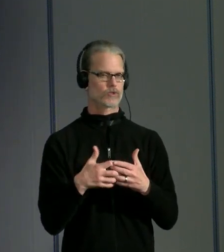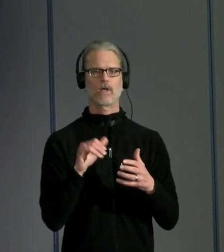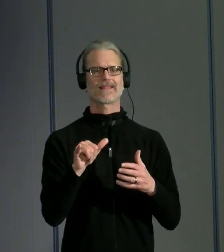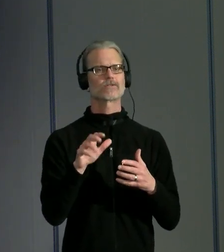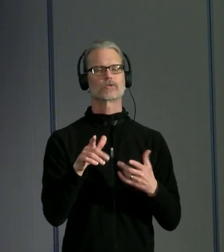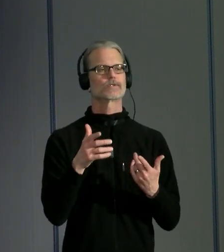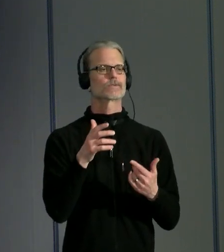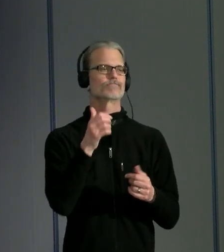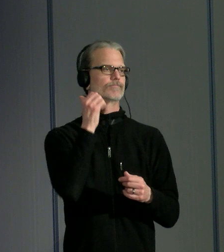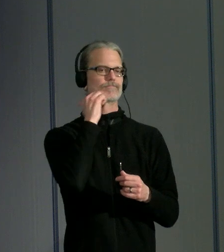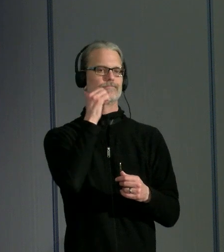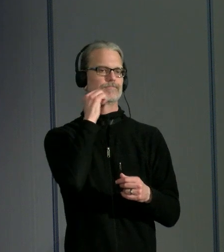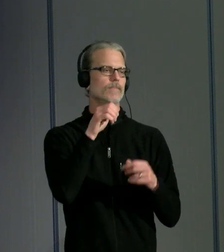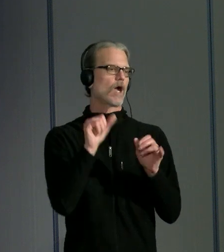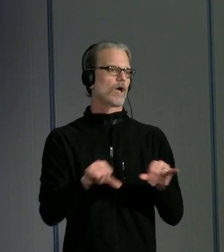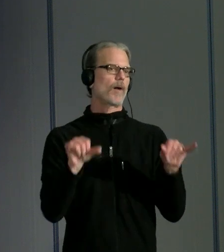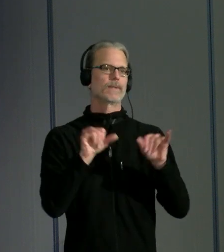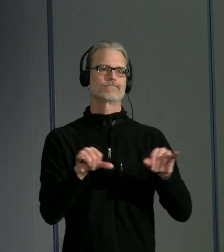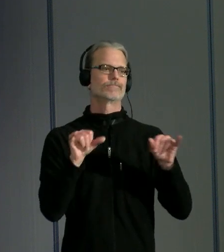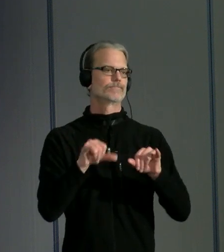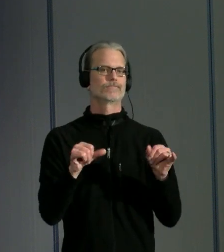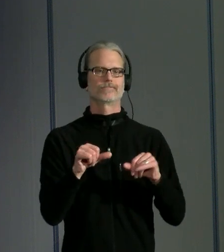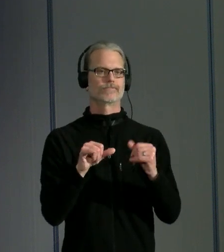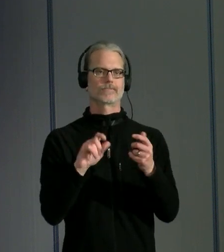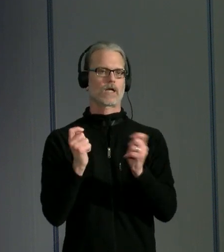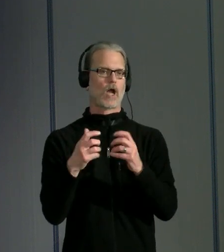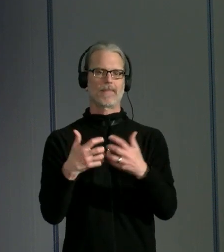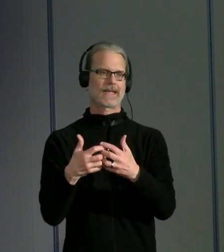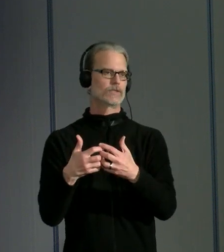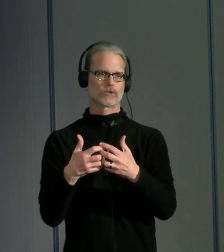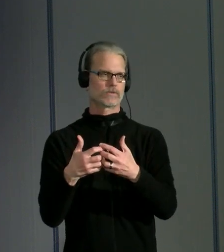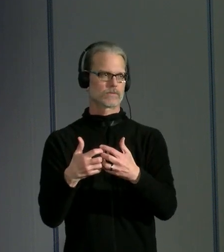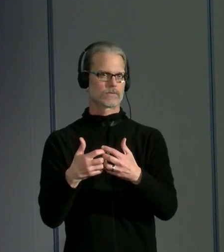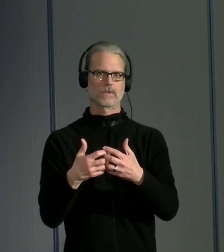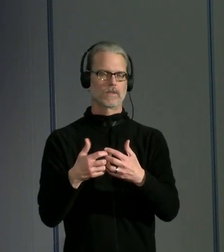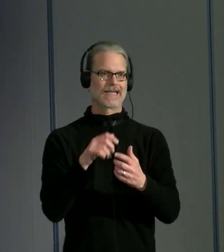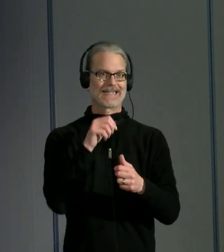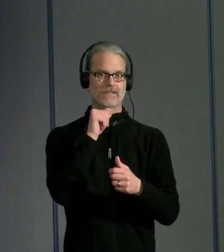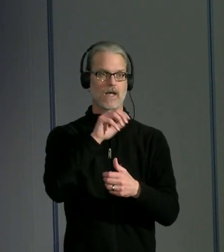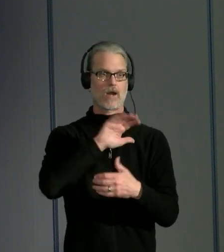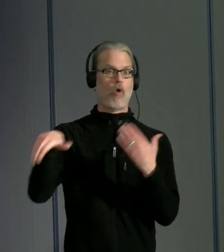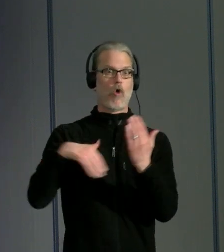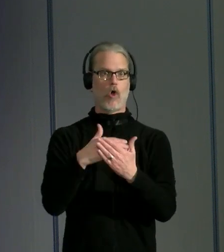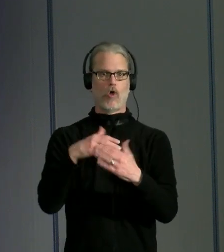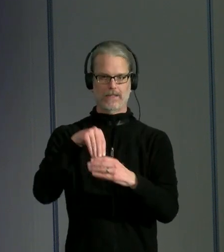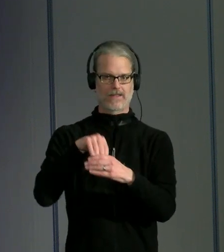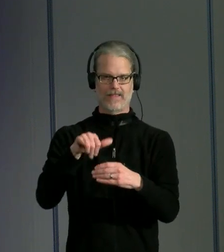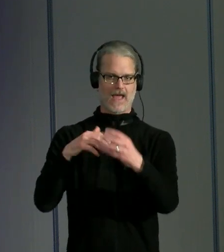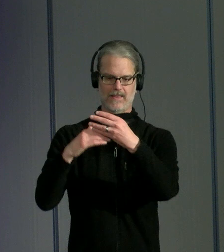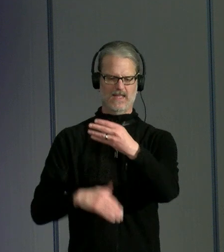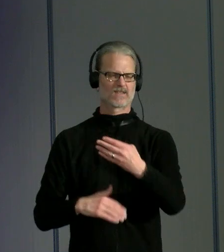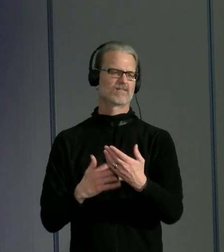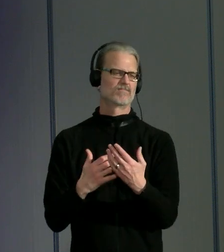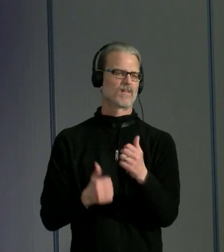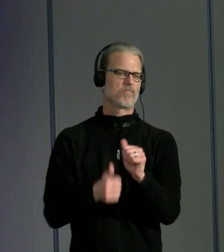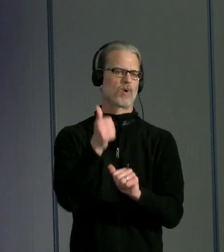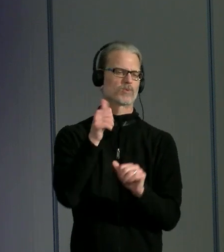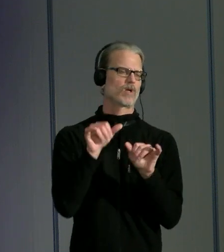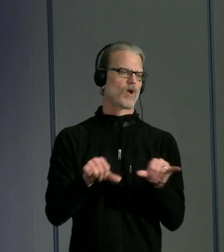common accommodations under the ADA. They're not an exhaustive list. Again, they're just the most common ones we see as